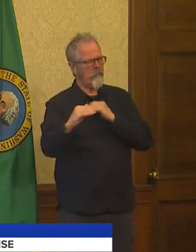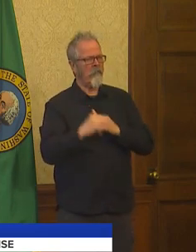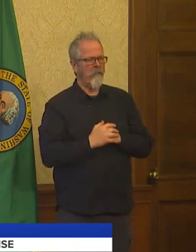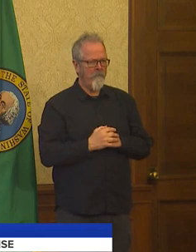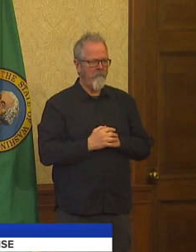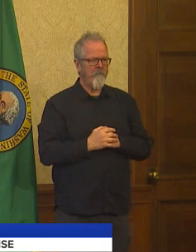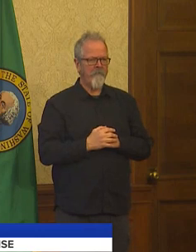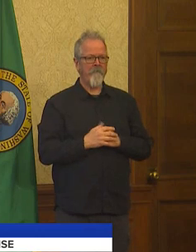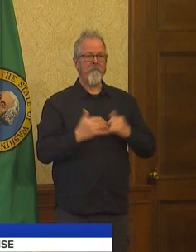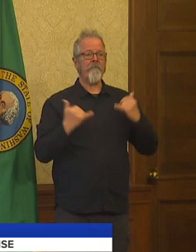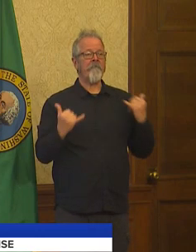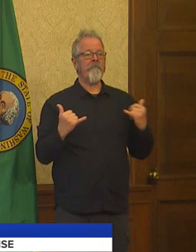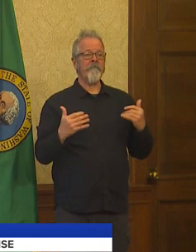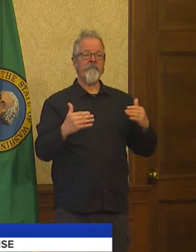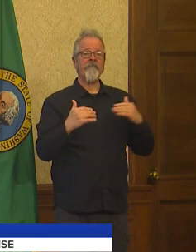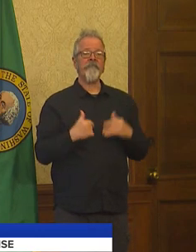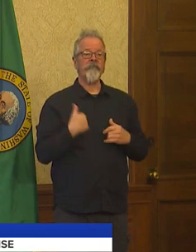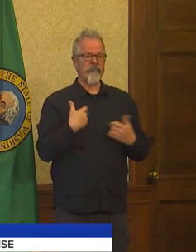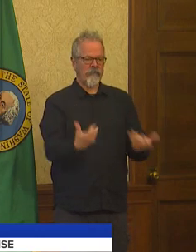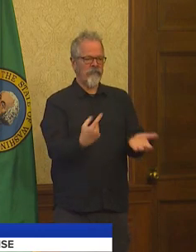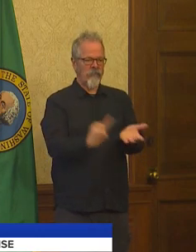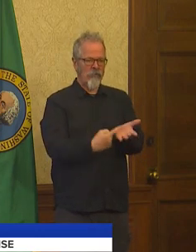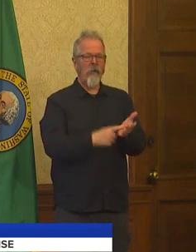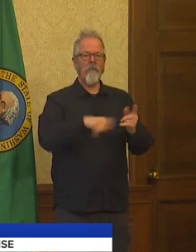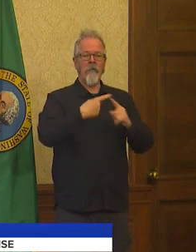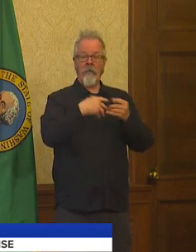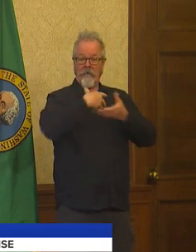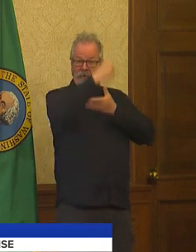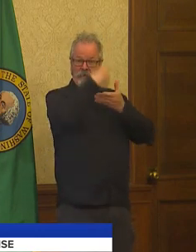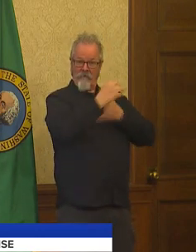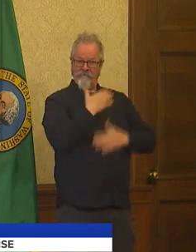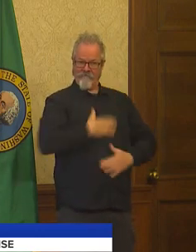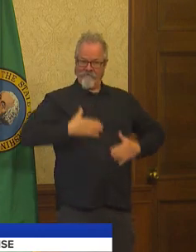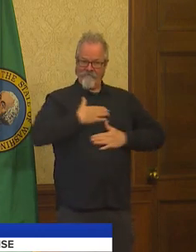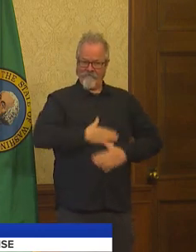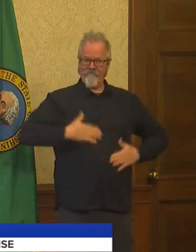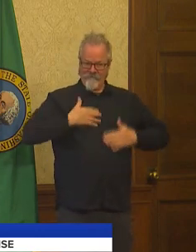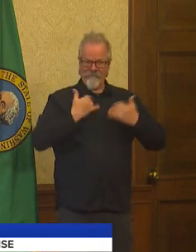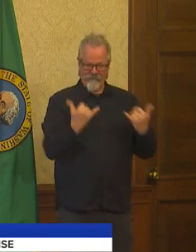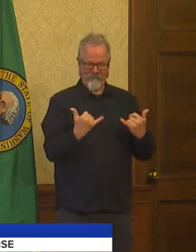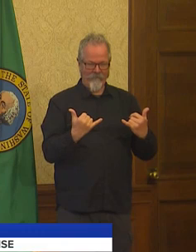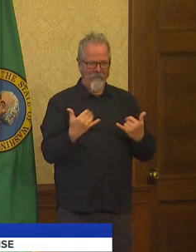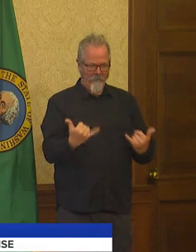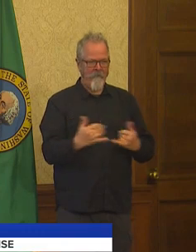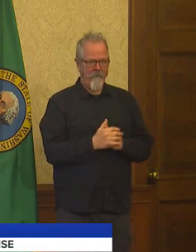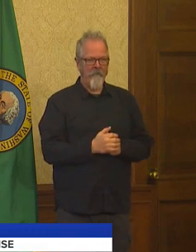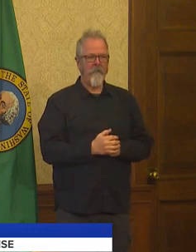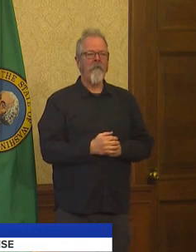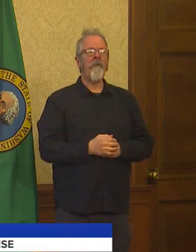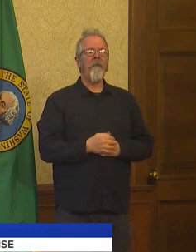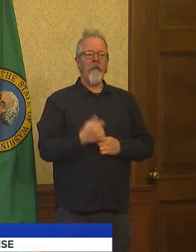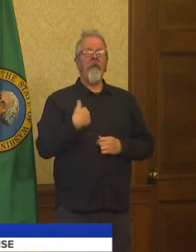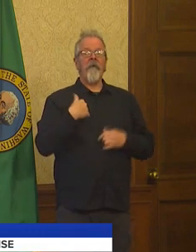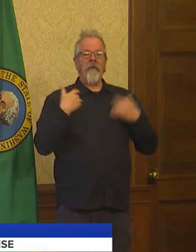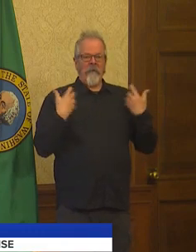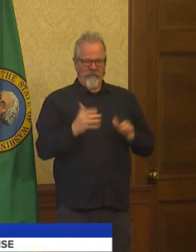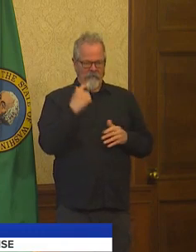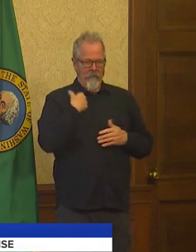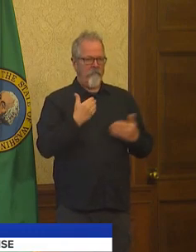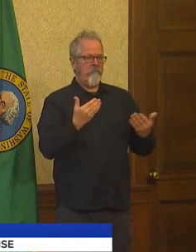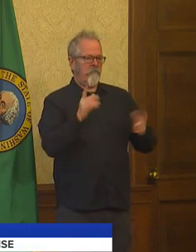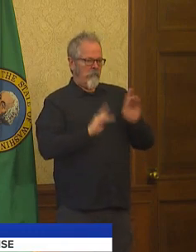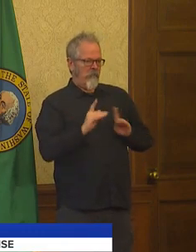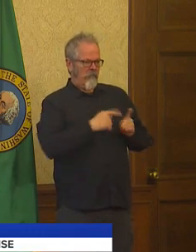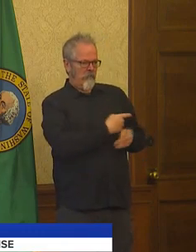Department of Fish and Wildlife, Don Hoke, Director of the Washington State Parks and Recreation Commission, and by my Senior Policy Advisor for